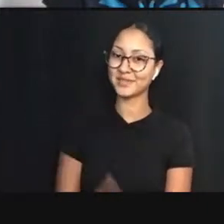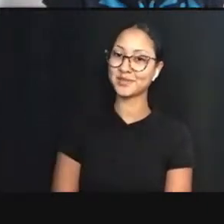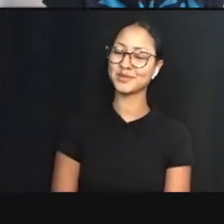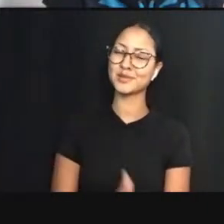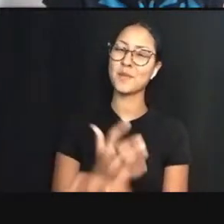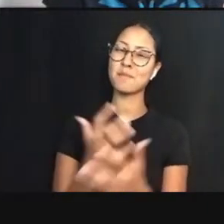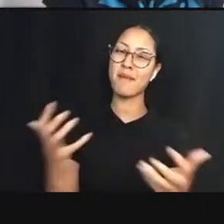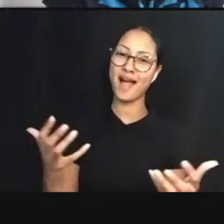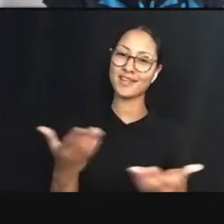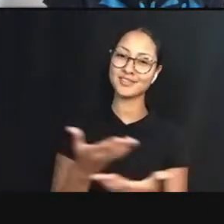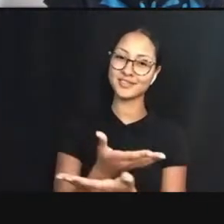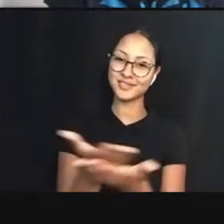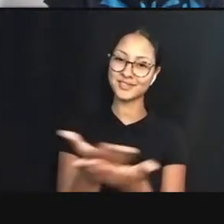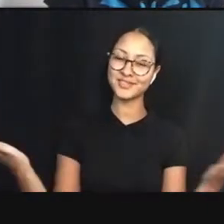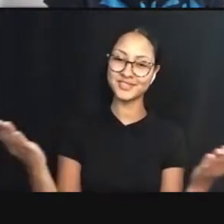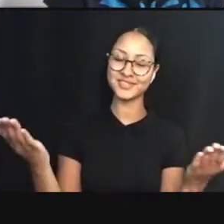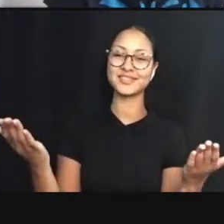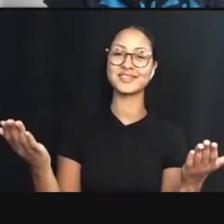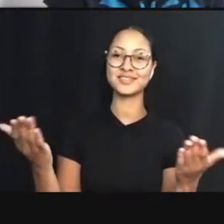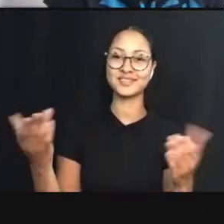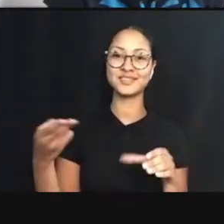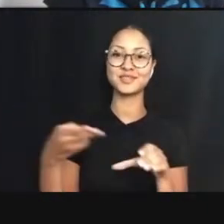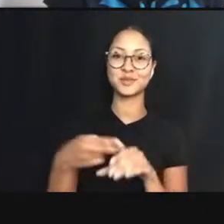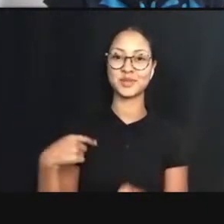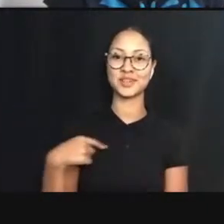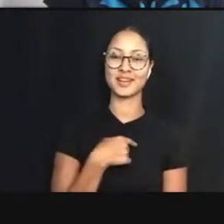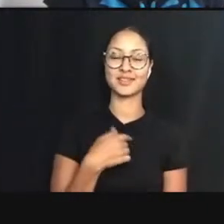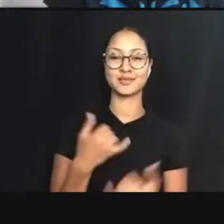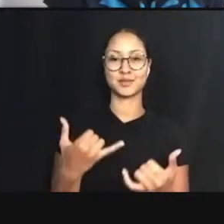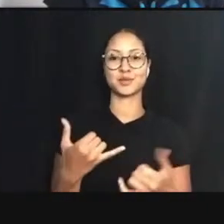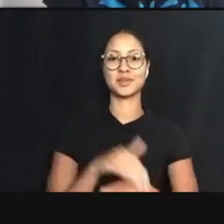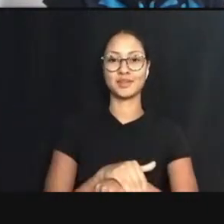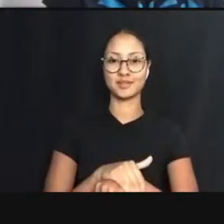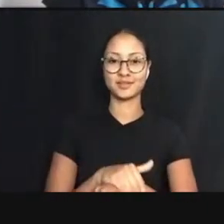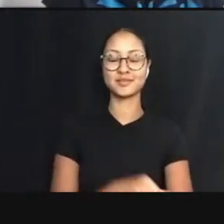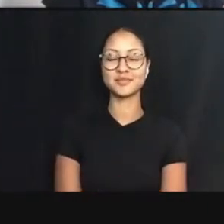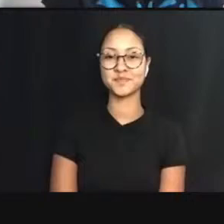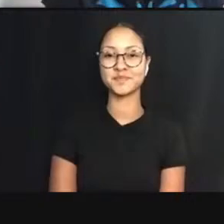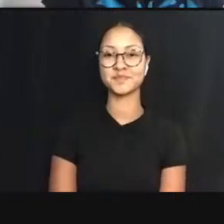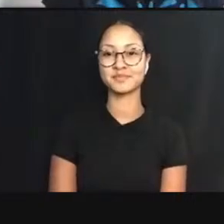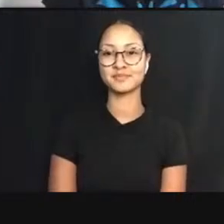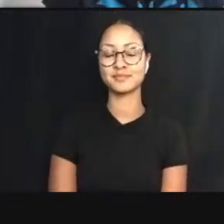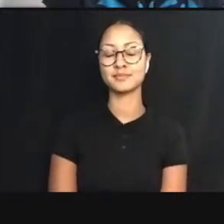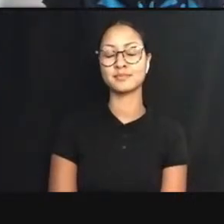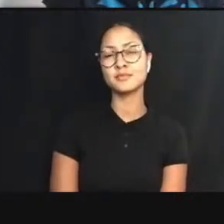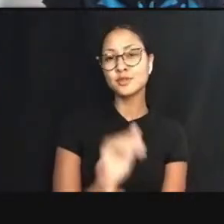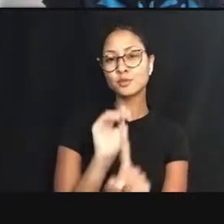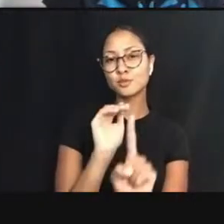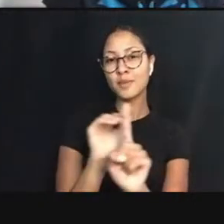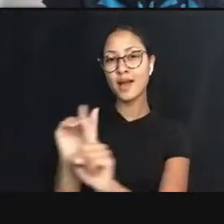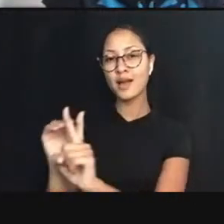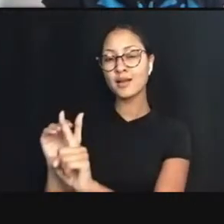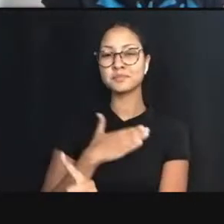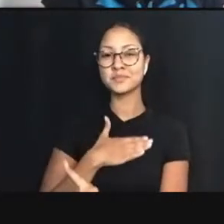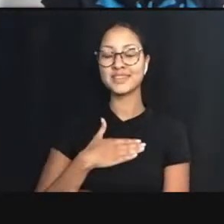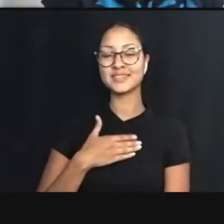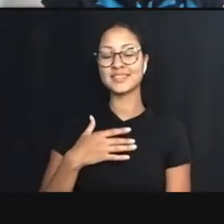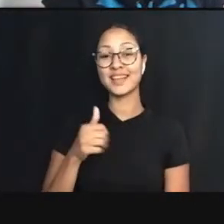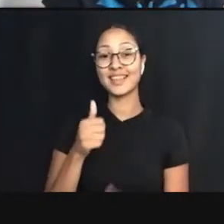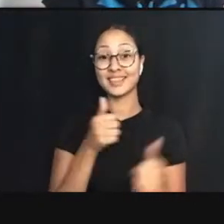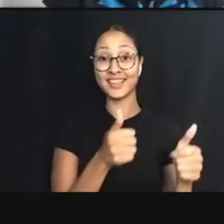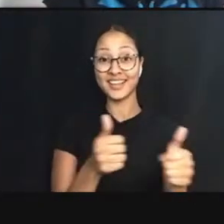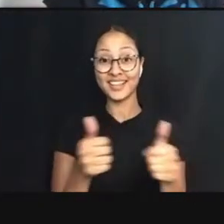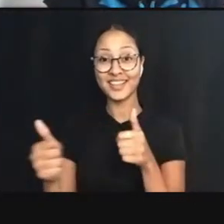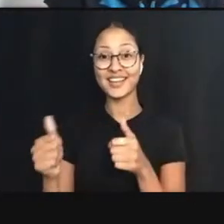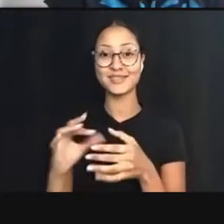for being here with us tonight. A reminder to like and comment on this video. It helps us to